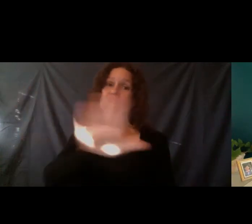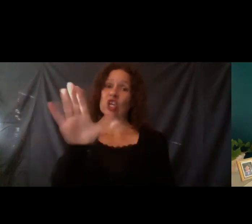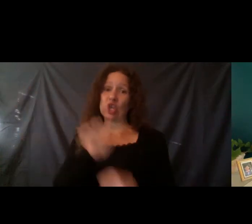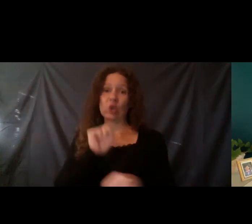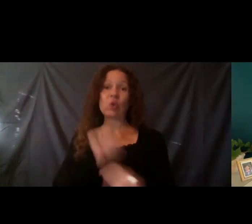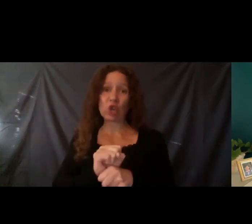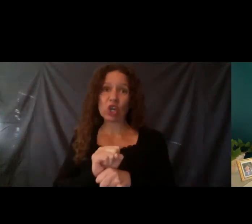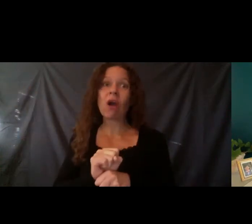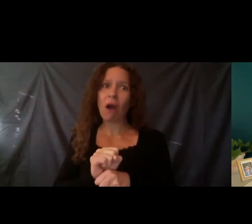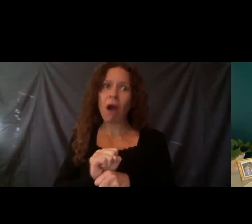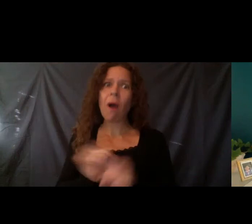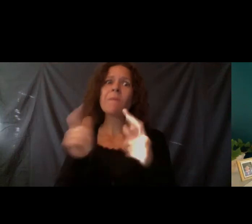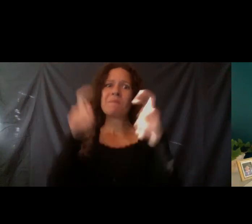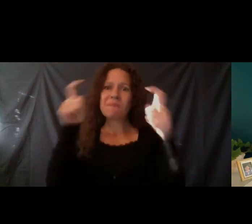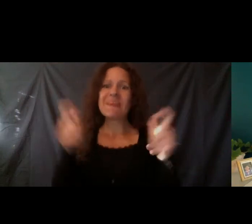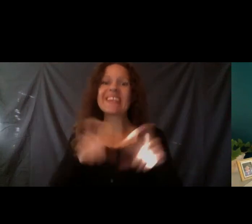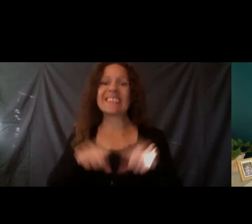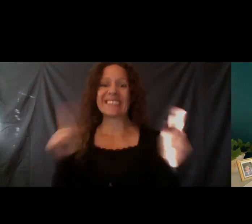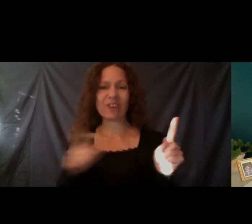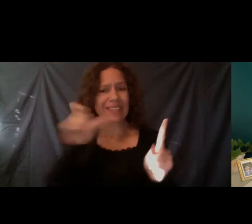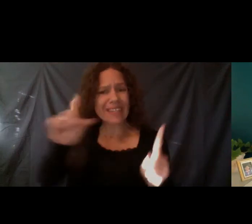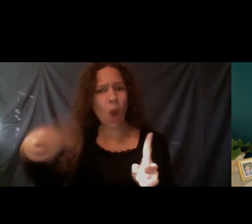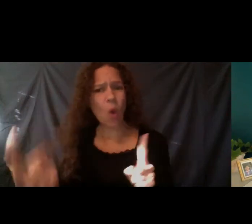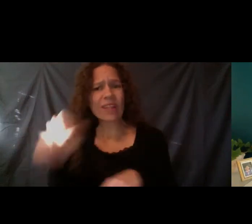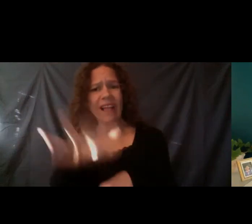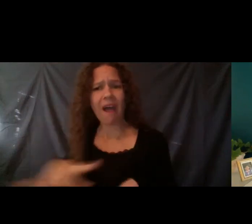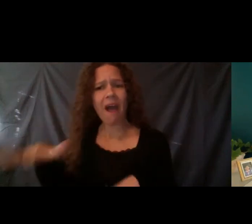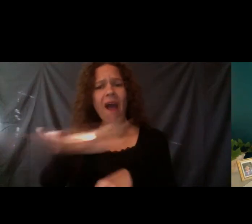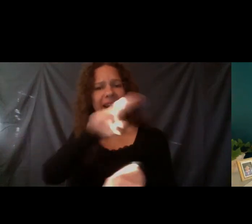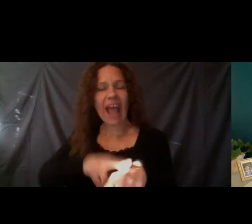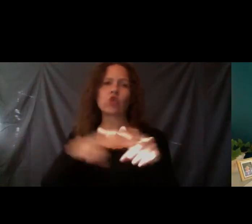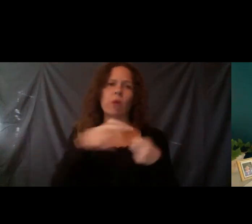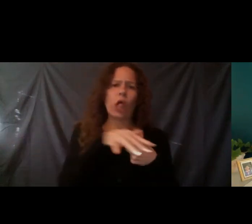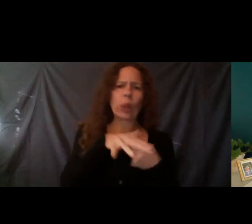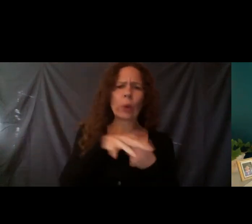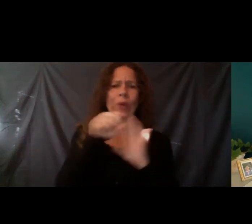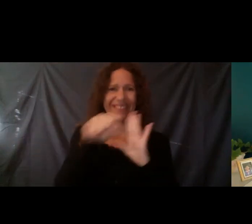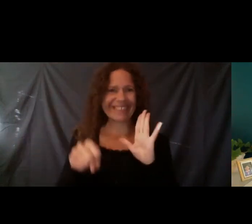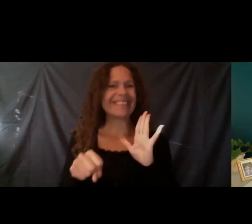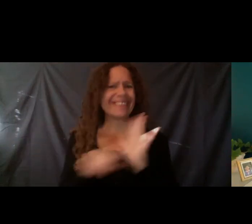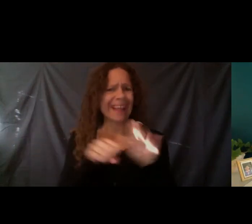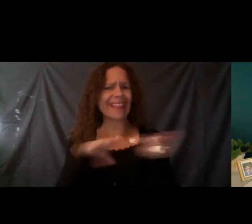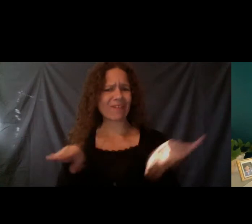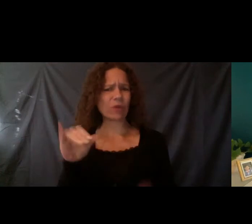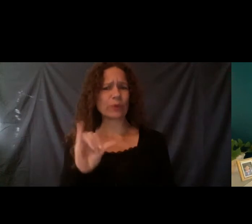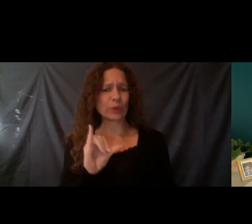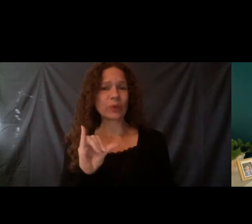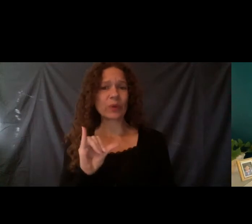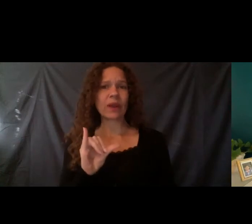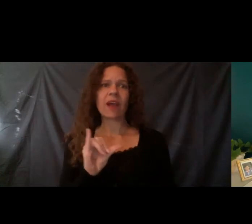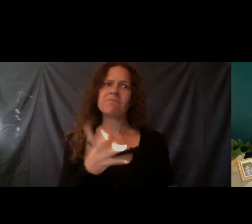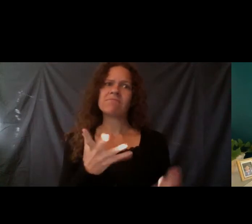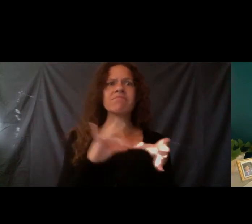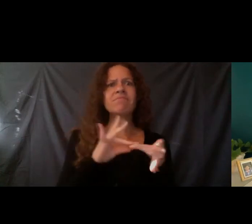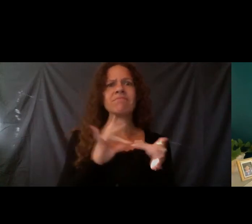an incredible difference, not just at the national level, but at the local and state level. And I want to just talk about that for a moment and the difference it made for